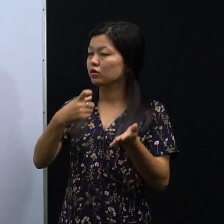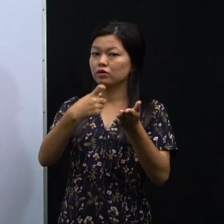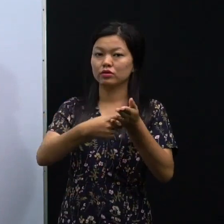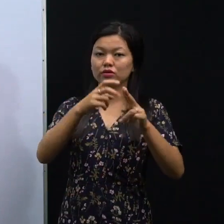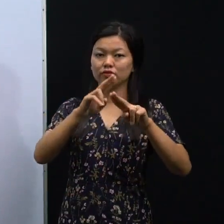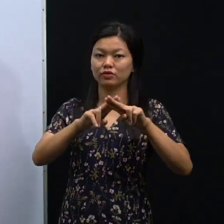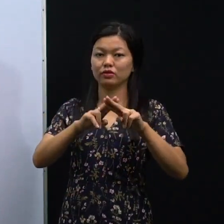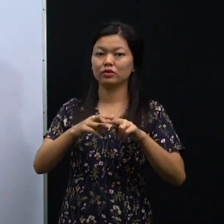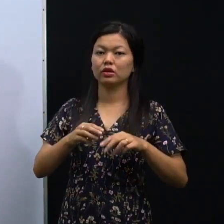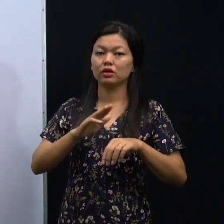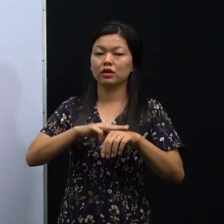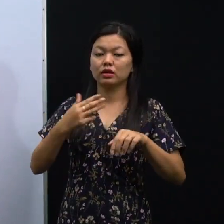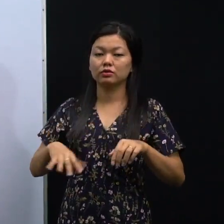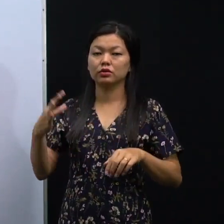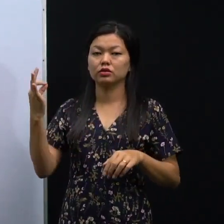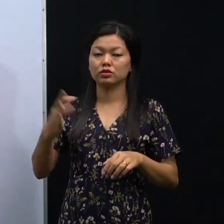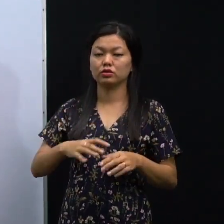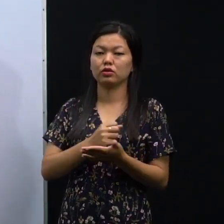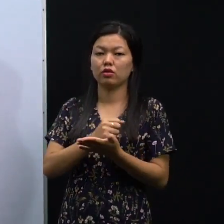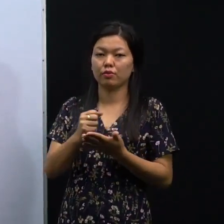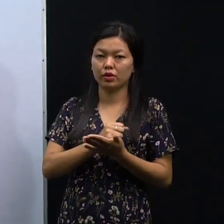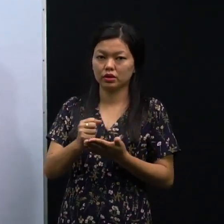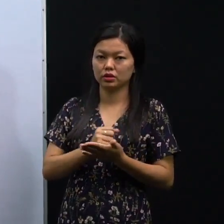now, the splitting,